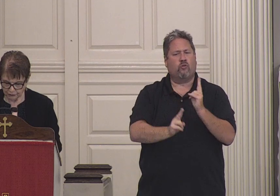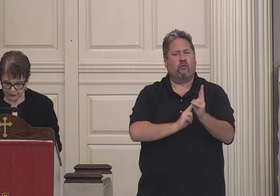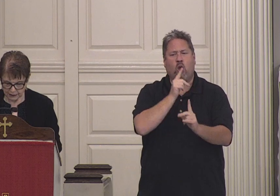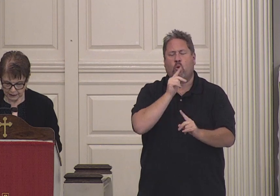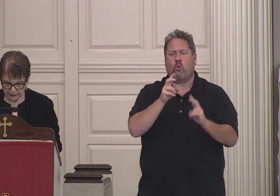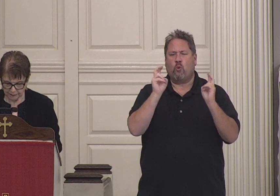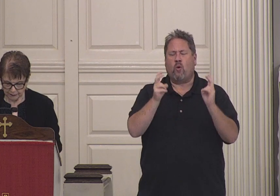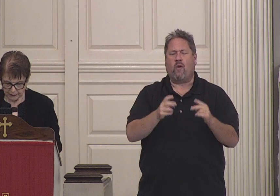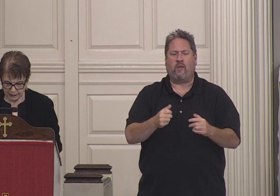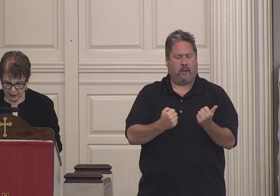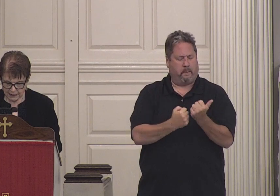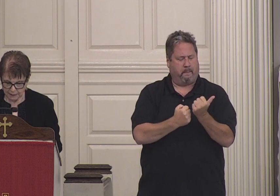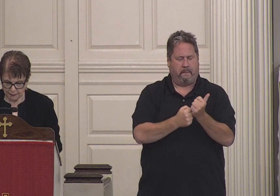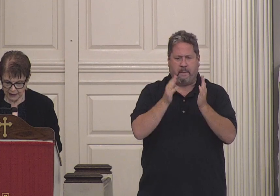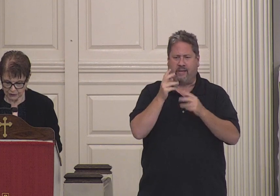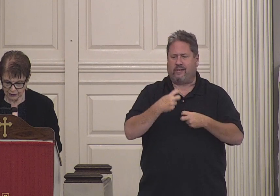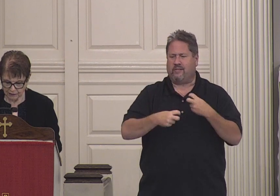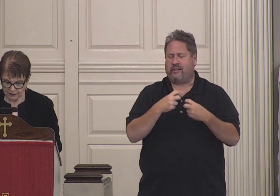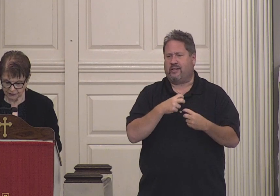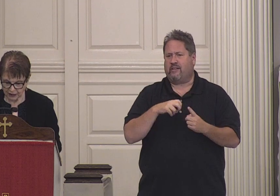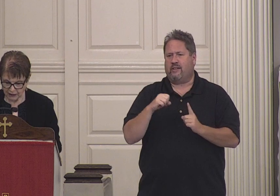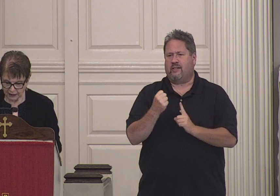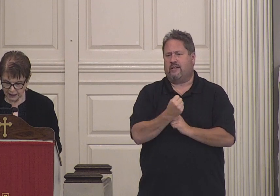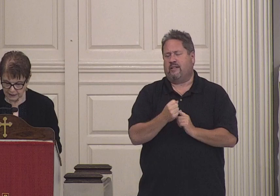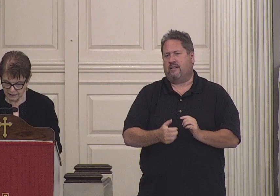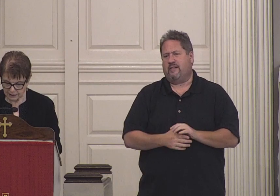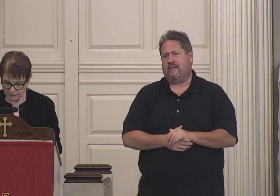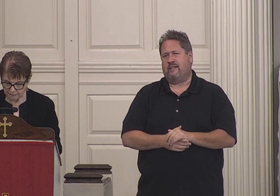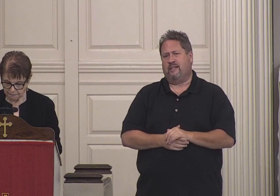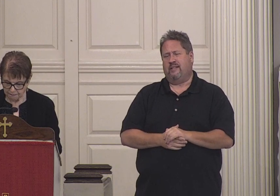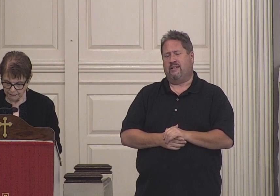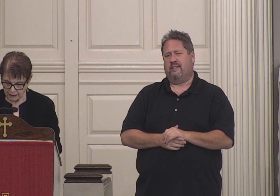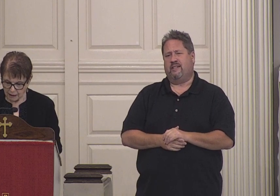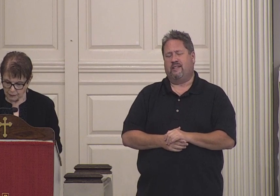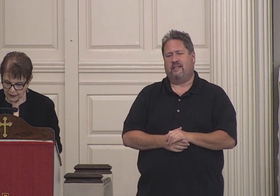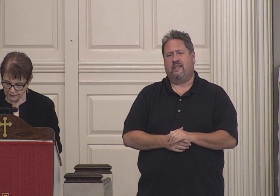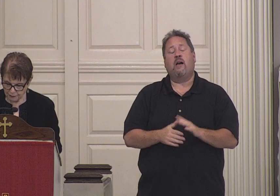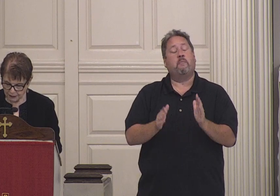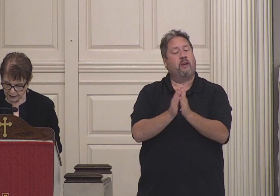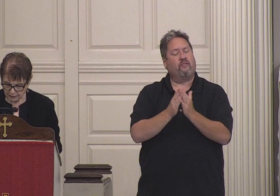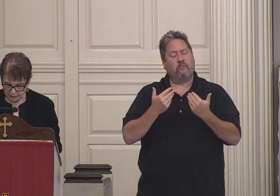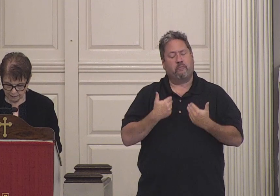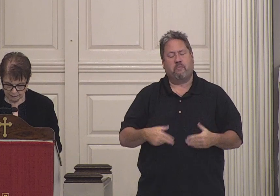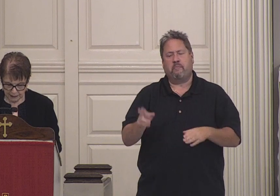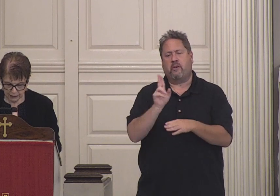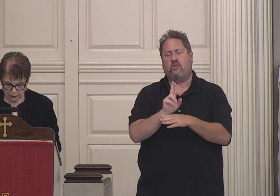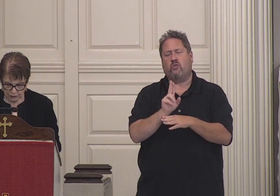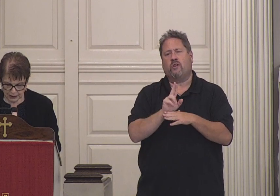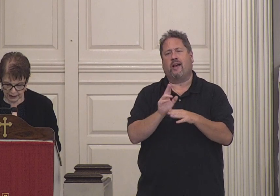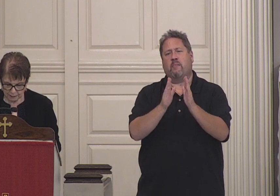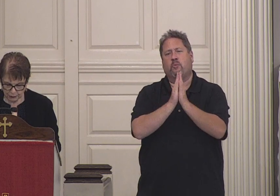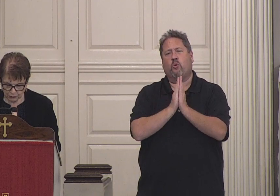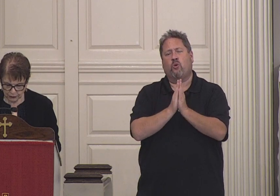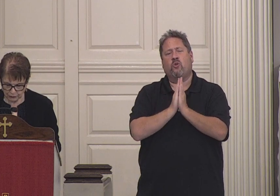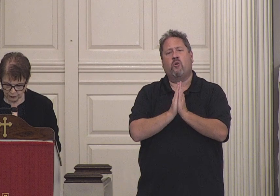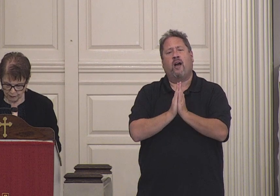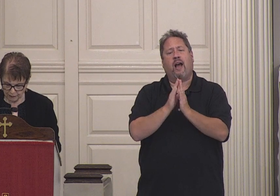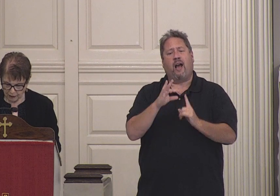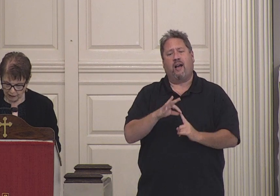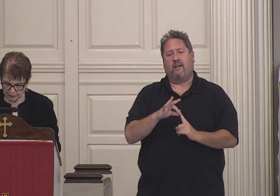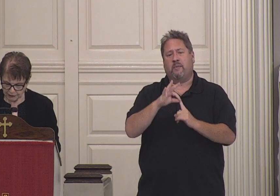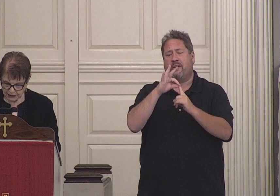you universally as the patron of difficult cases. Pray for me. Make use, I implore